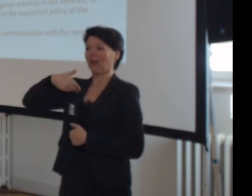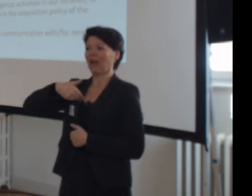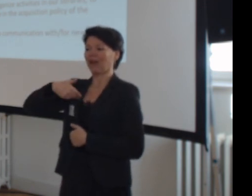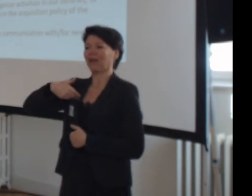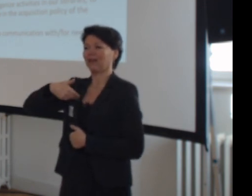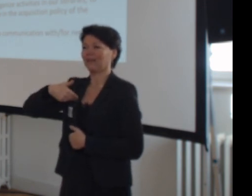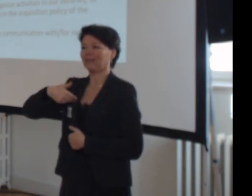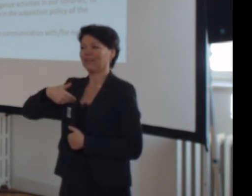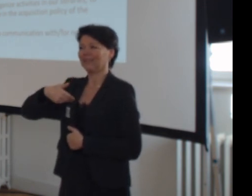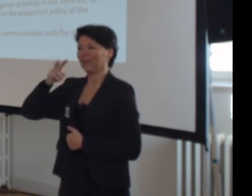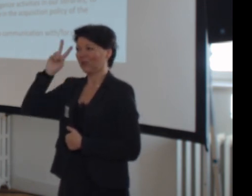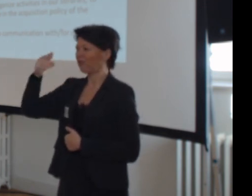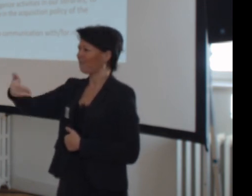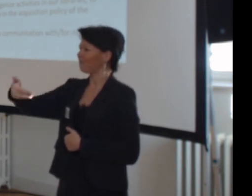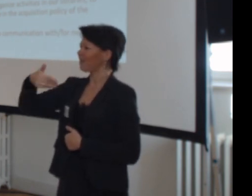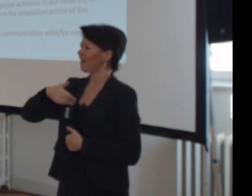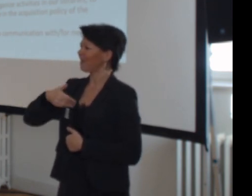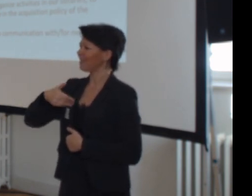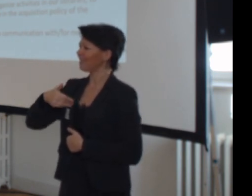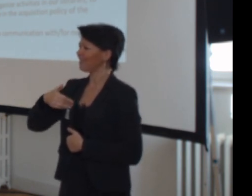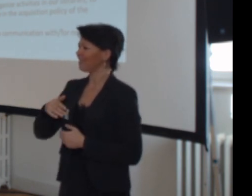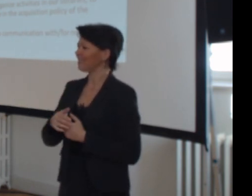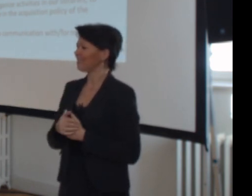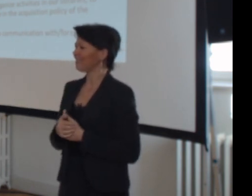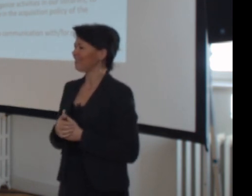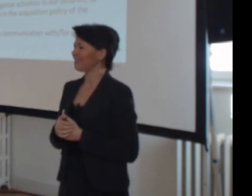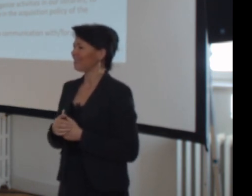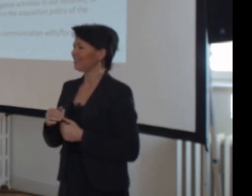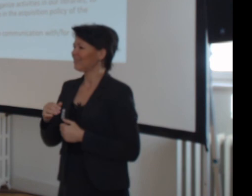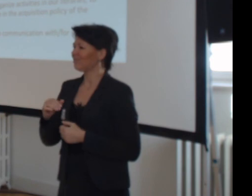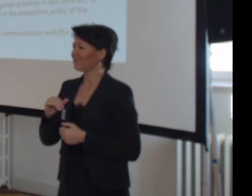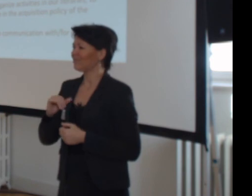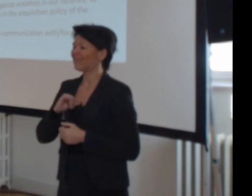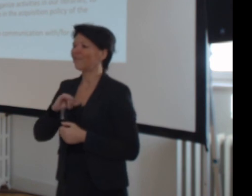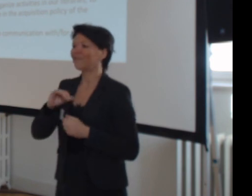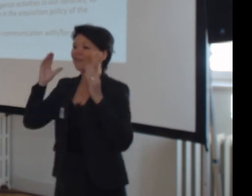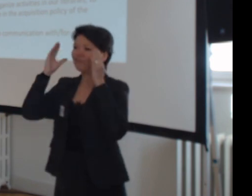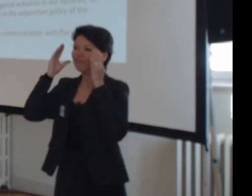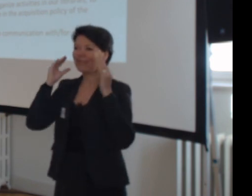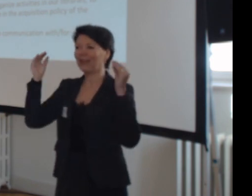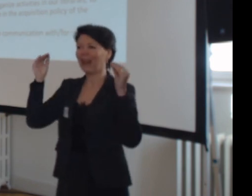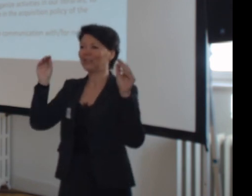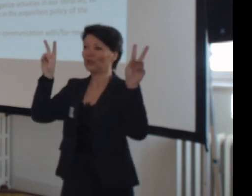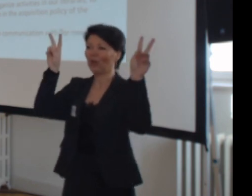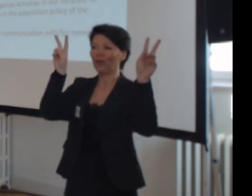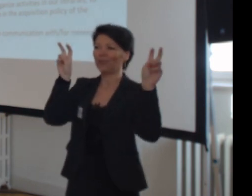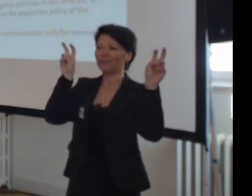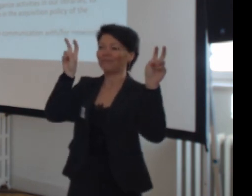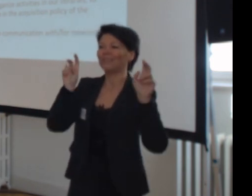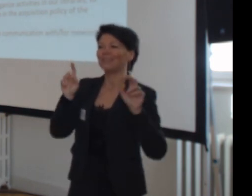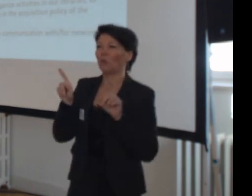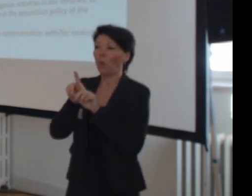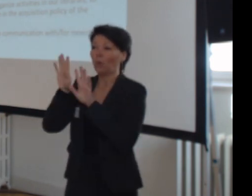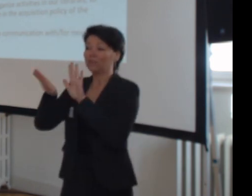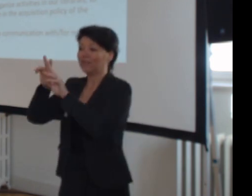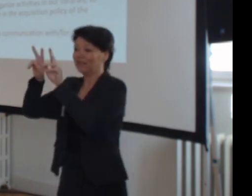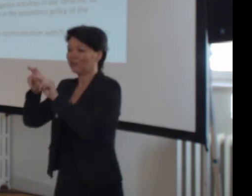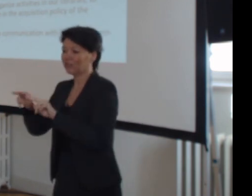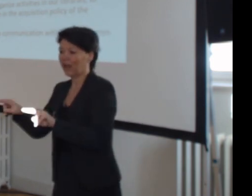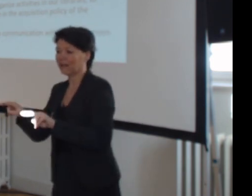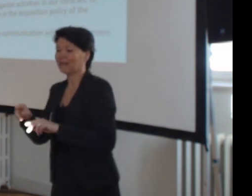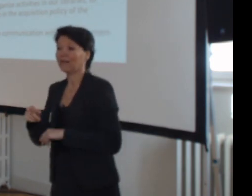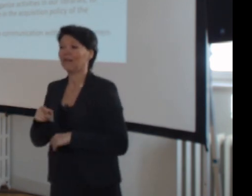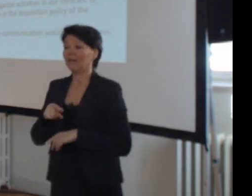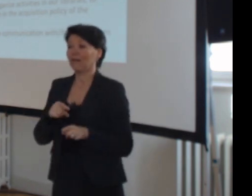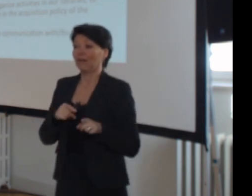asks. There's like the Dutch, maybe that's an international proverb. You're always sure about a no,